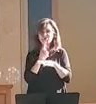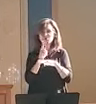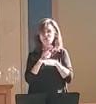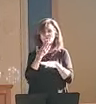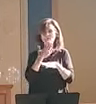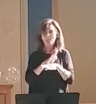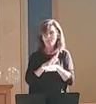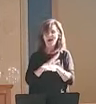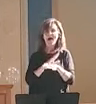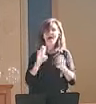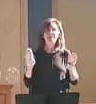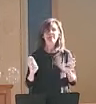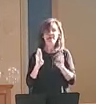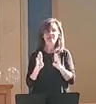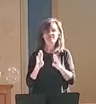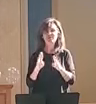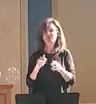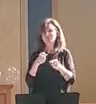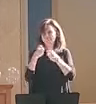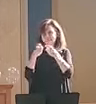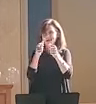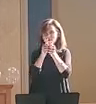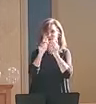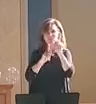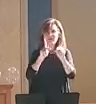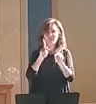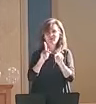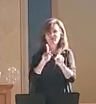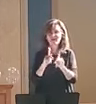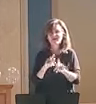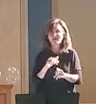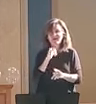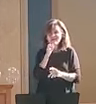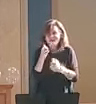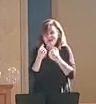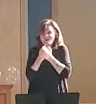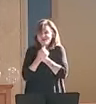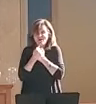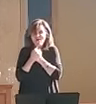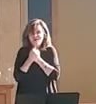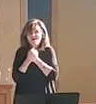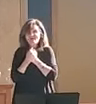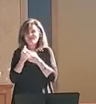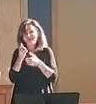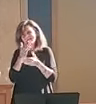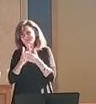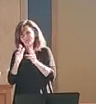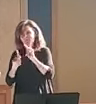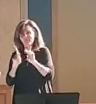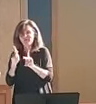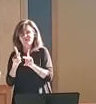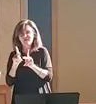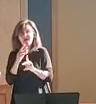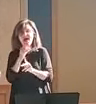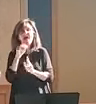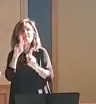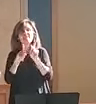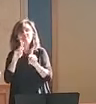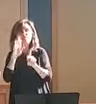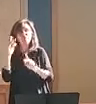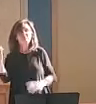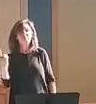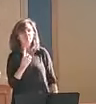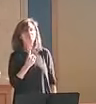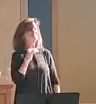behavior. I have not shown charity to someone else. And yes, people come out to me and say, you